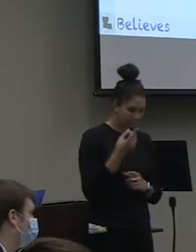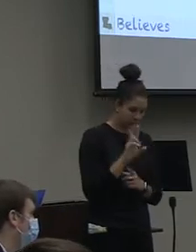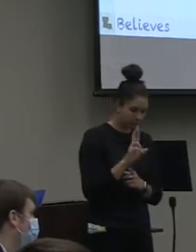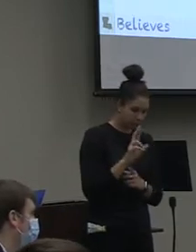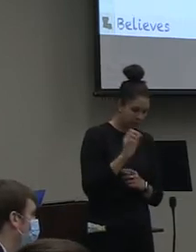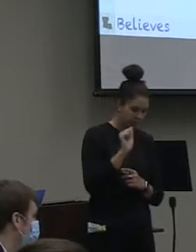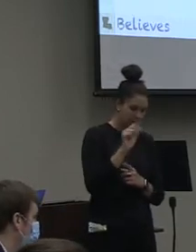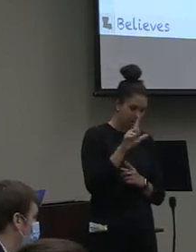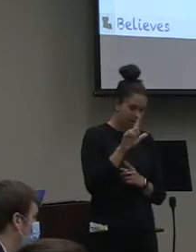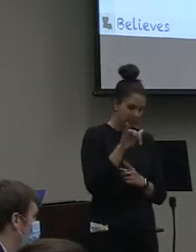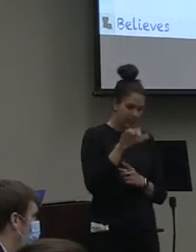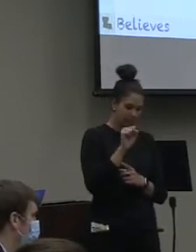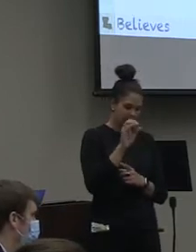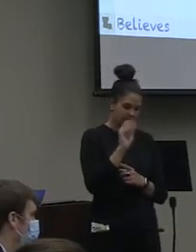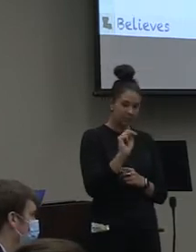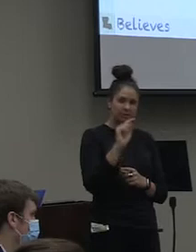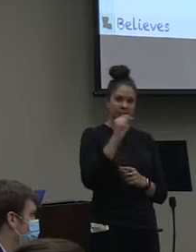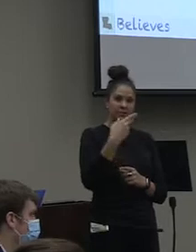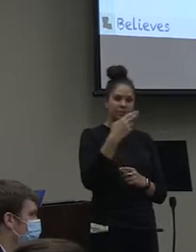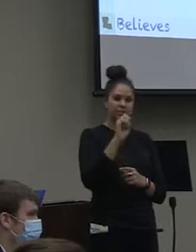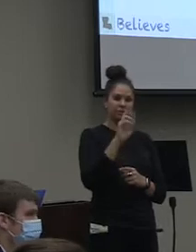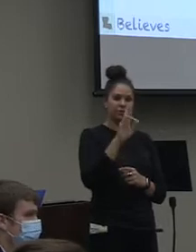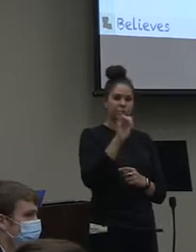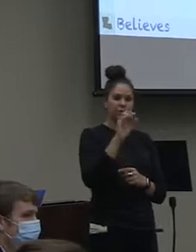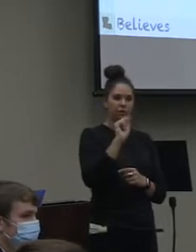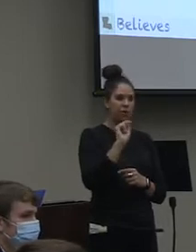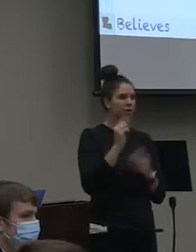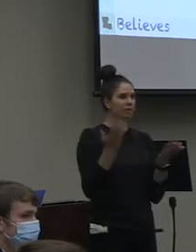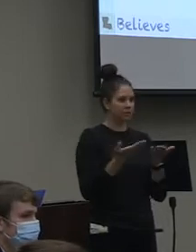Dr. Allison Tyrio.